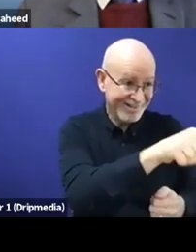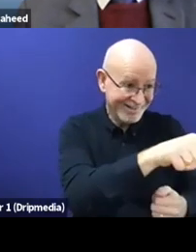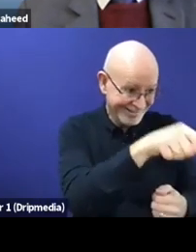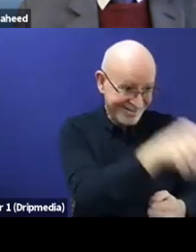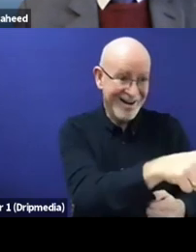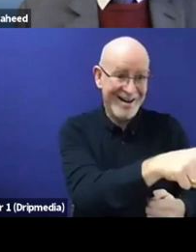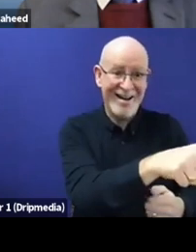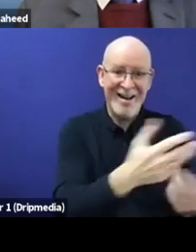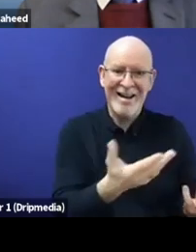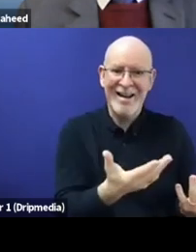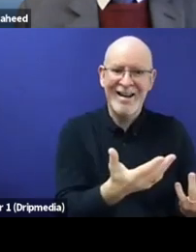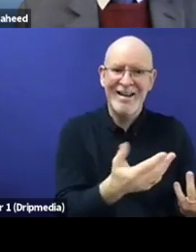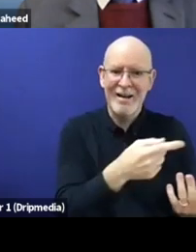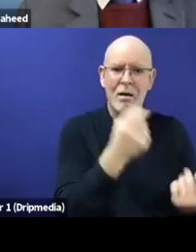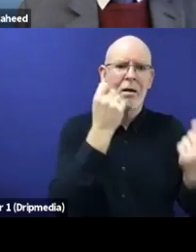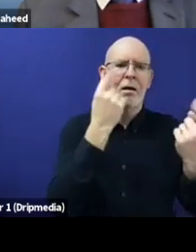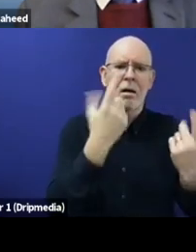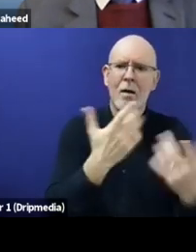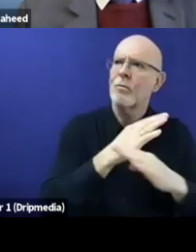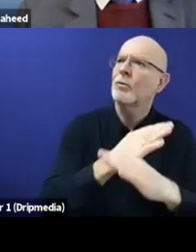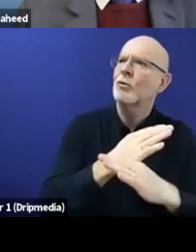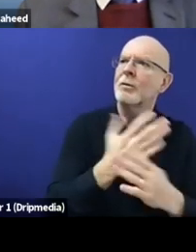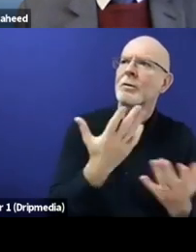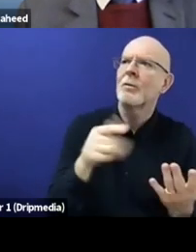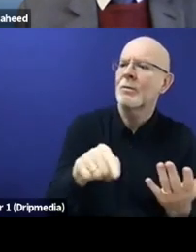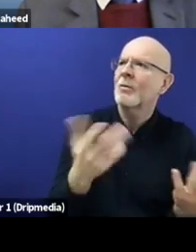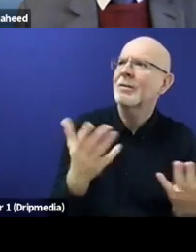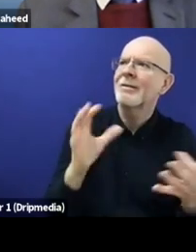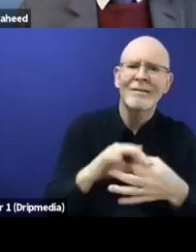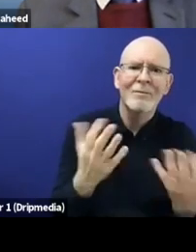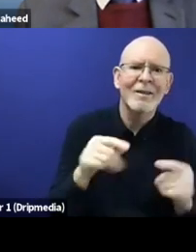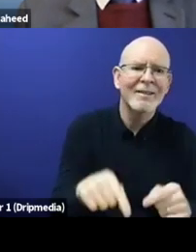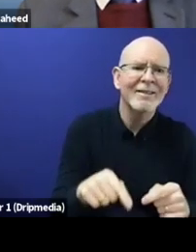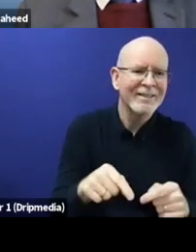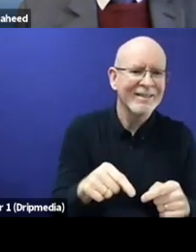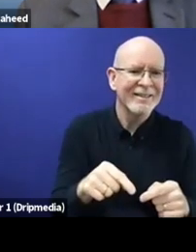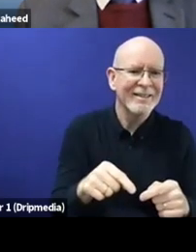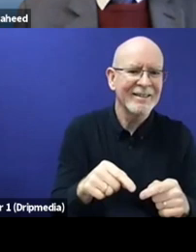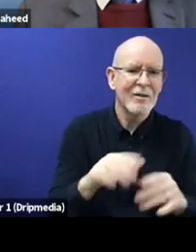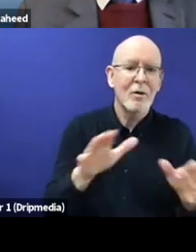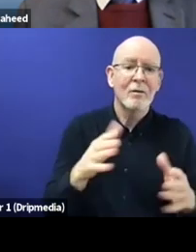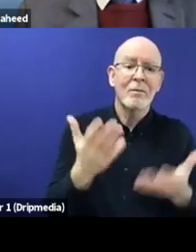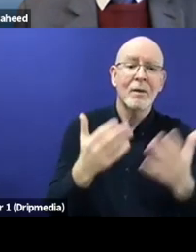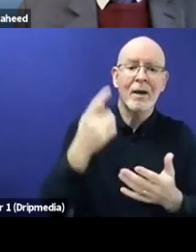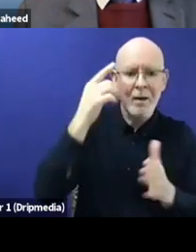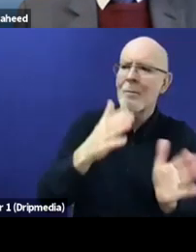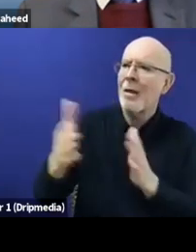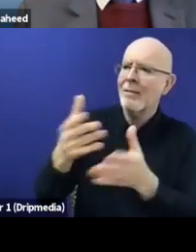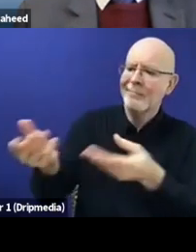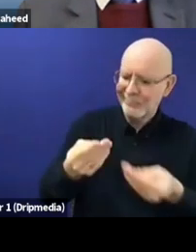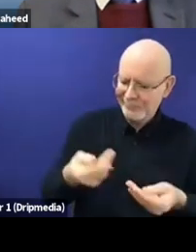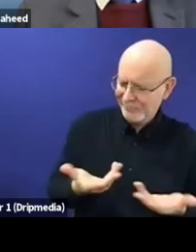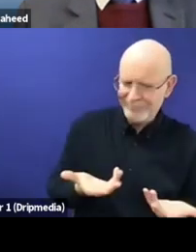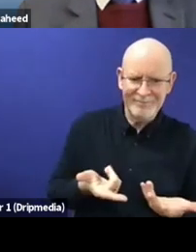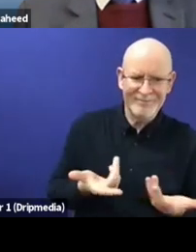And maybe sometimes as you try to help them, you create more problem. So I think the idea of working